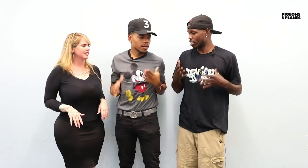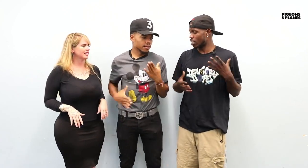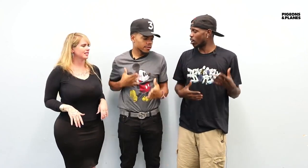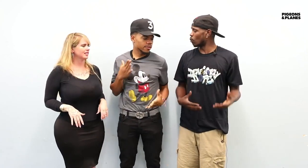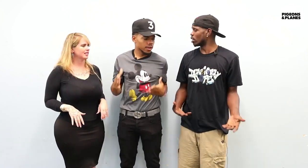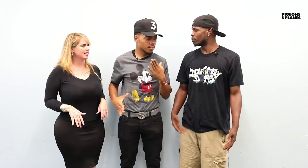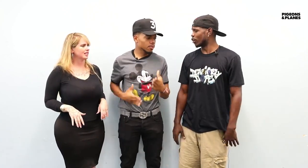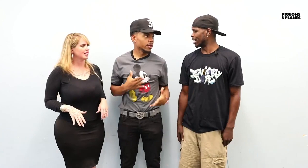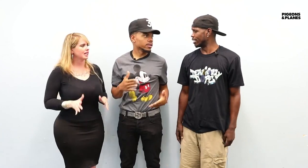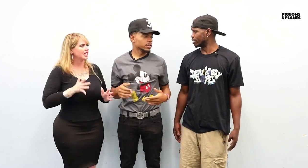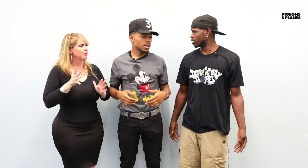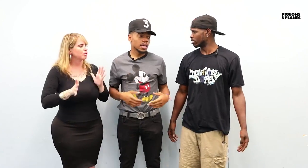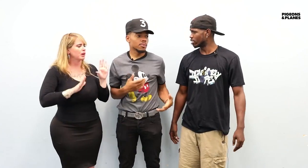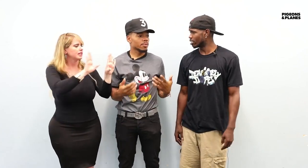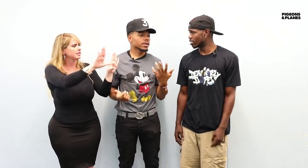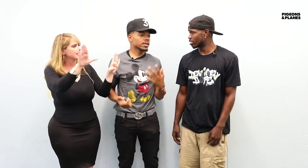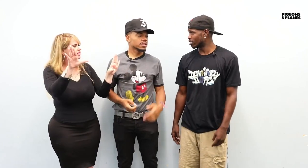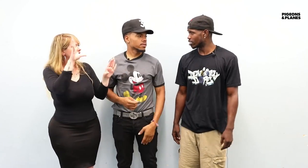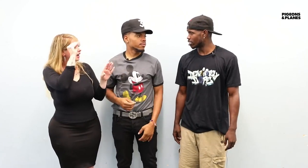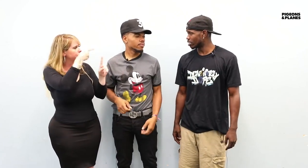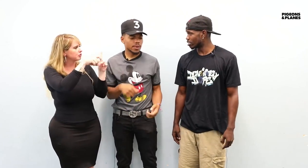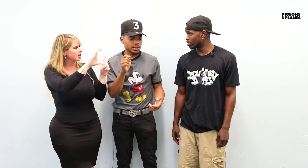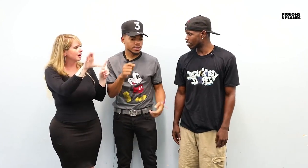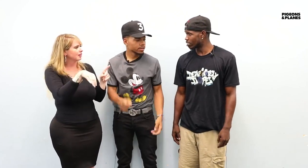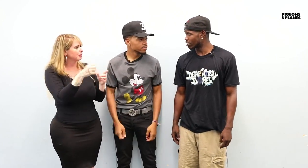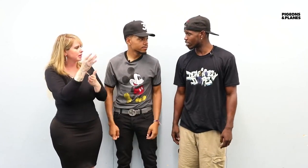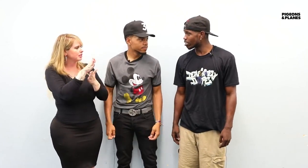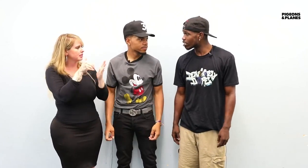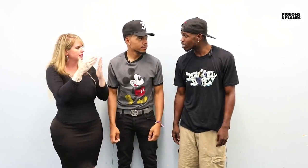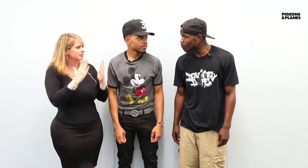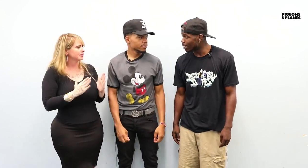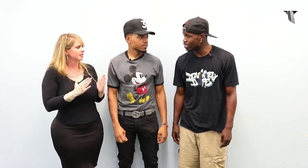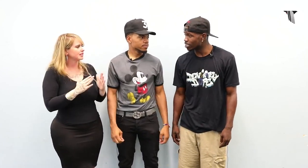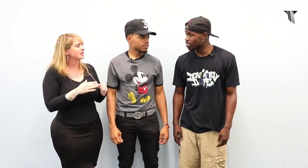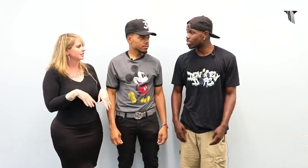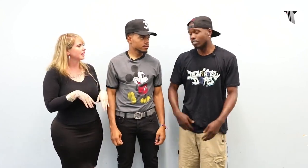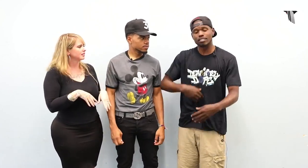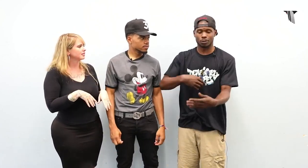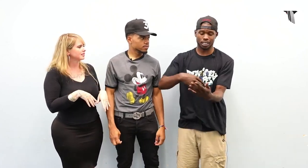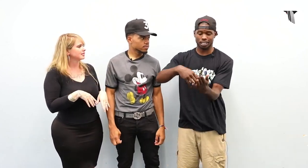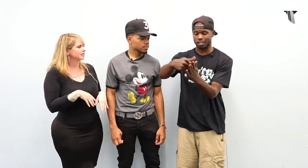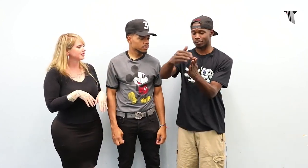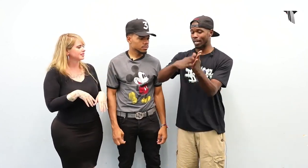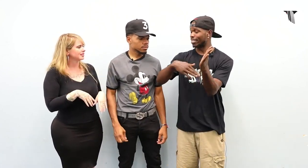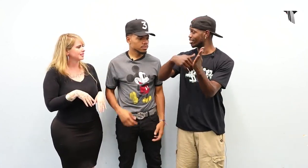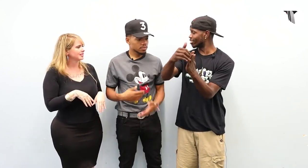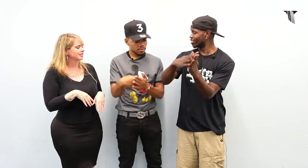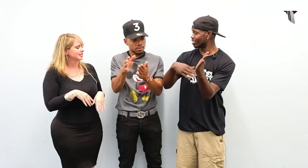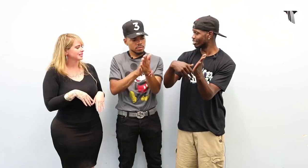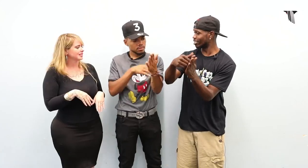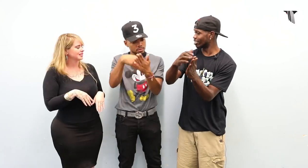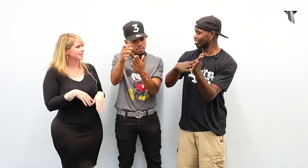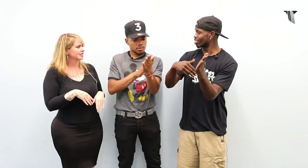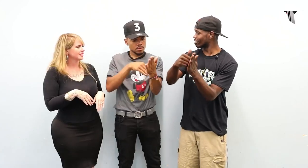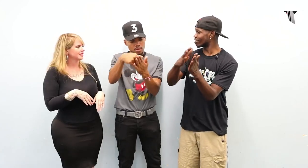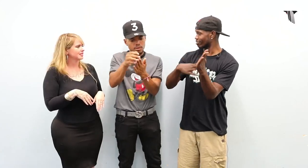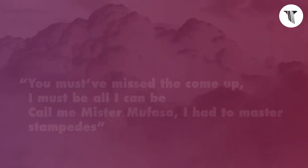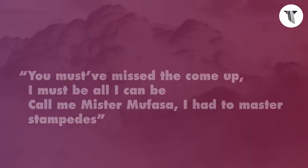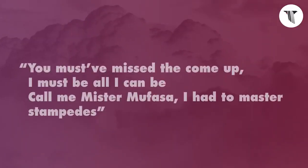Of Hebrew Brantley. Hebrew Brantley. He's a the guy from painter. Chicago, the painter. Painting? Yeah. That's what I thought. Painting. You must have